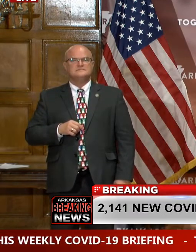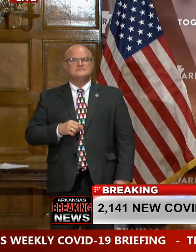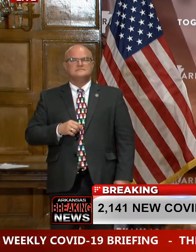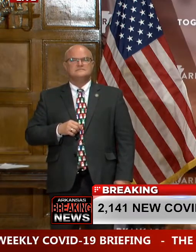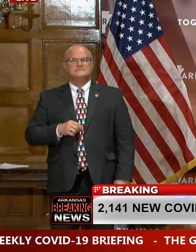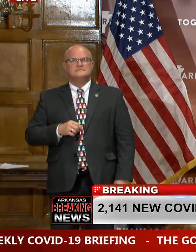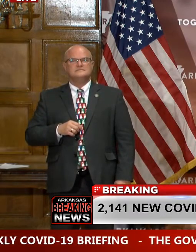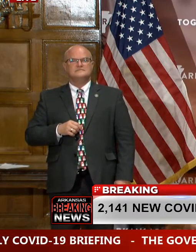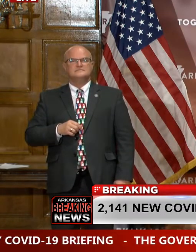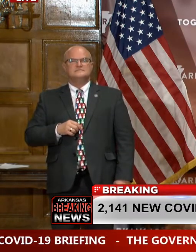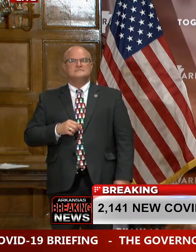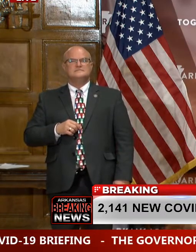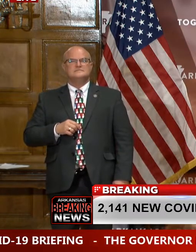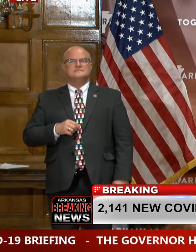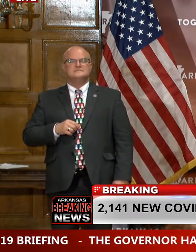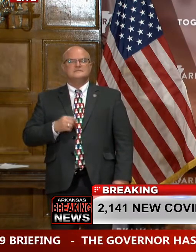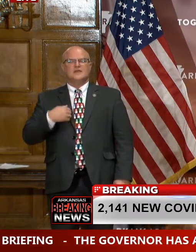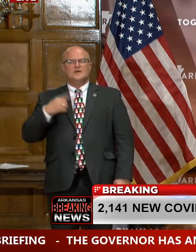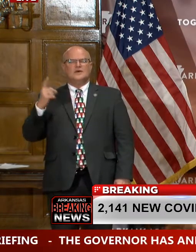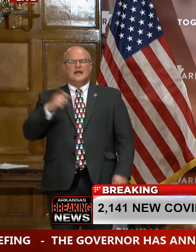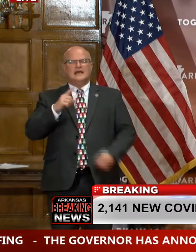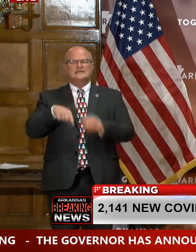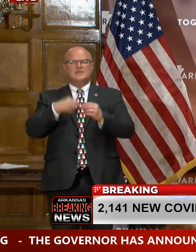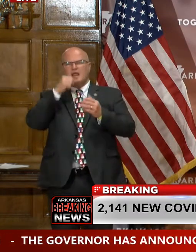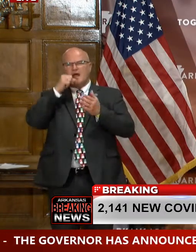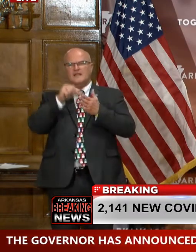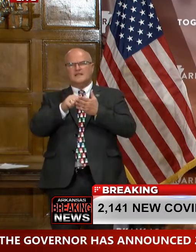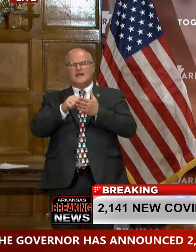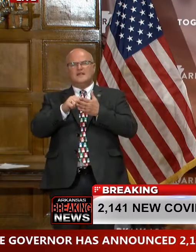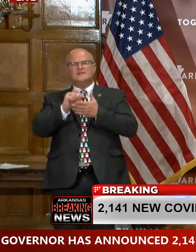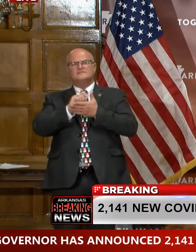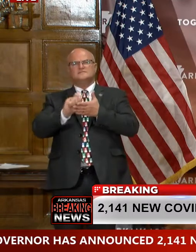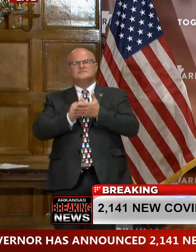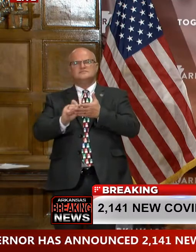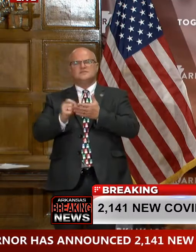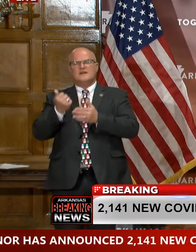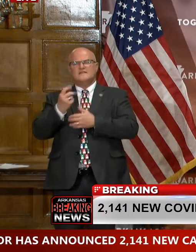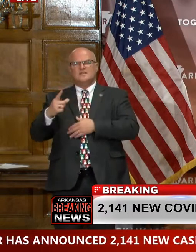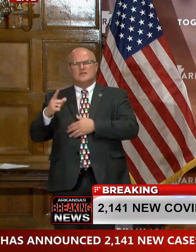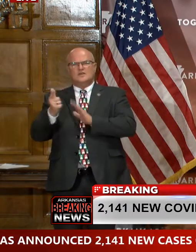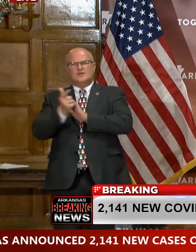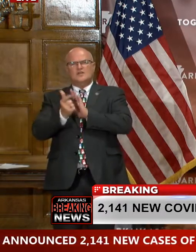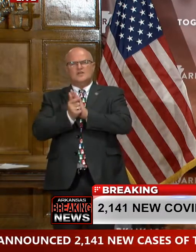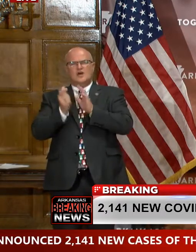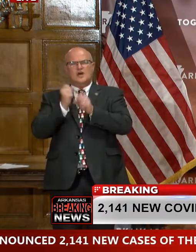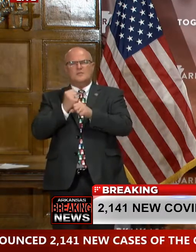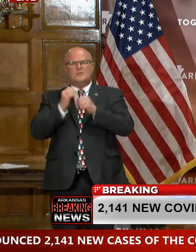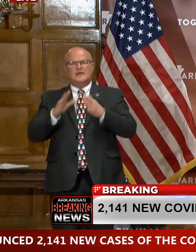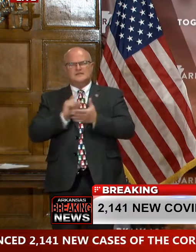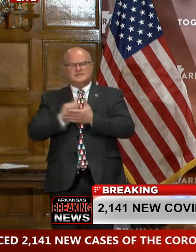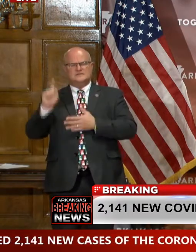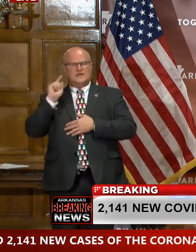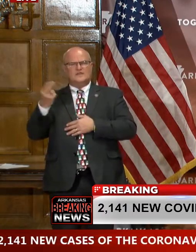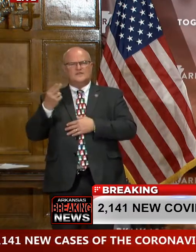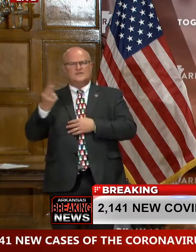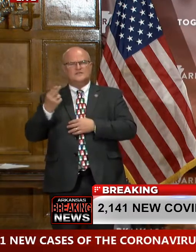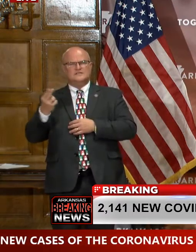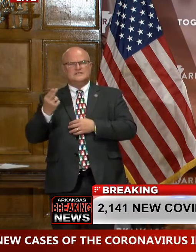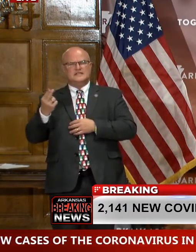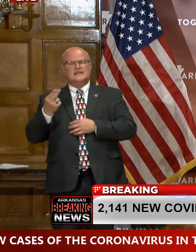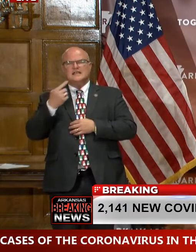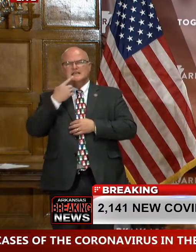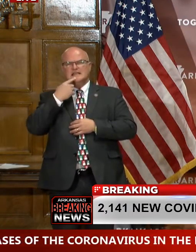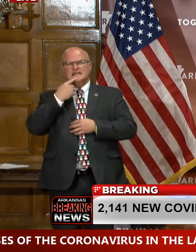It's Amanda Hanson with KIC. I wanted to ask about a letter that was drafted by a handful of lawmakers following your address on Thursday. Those